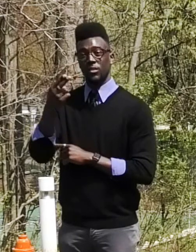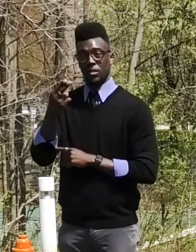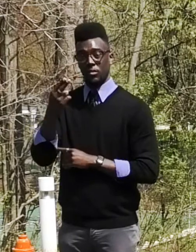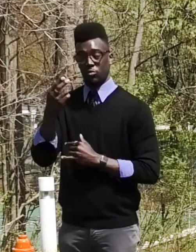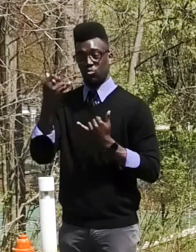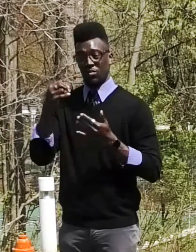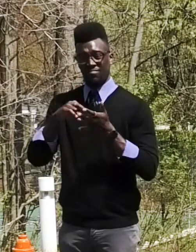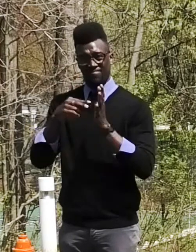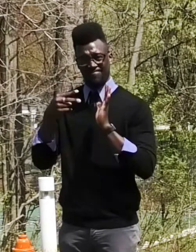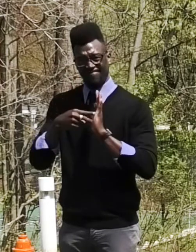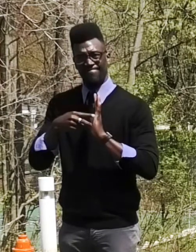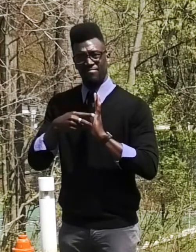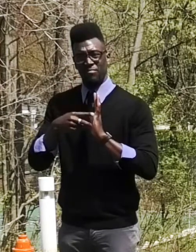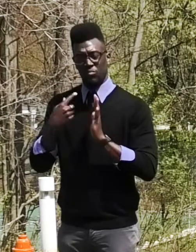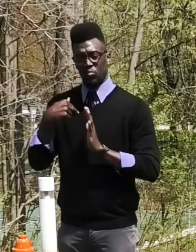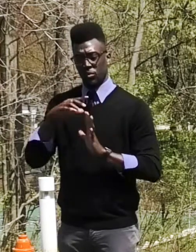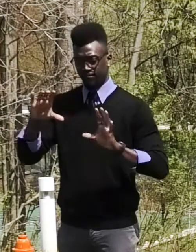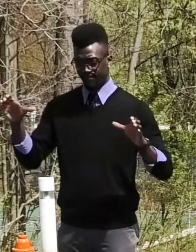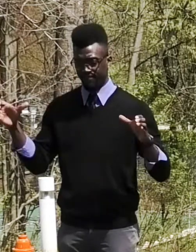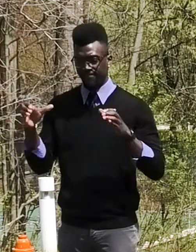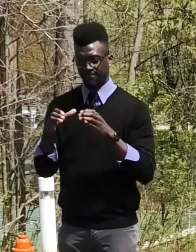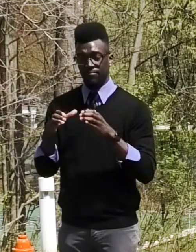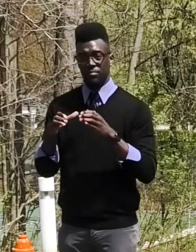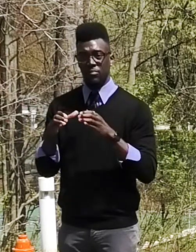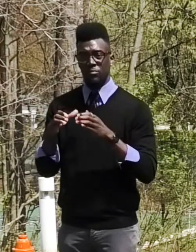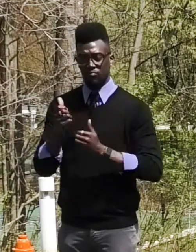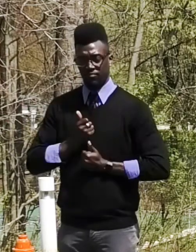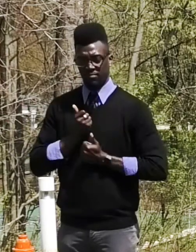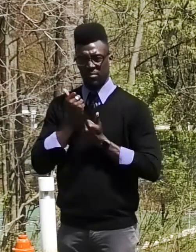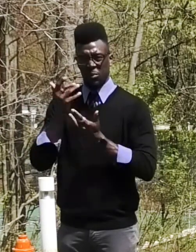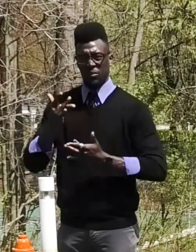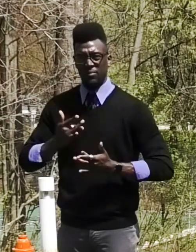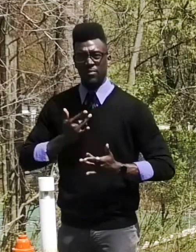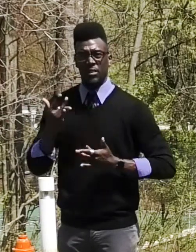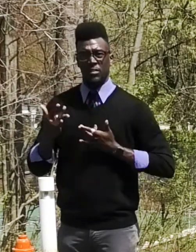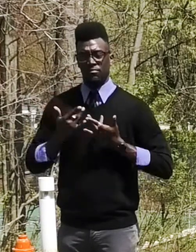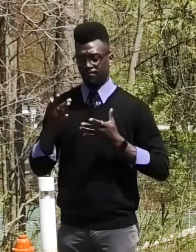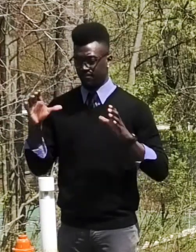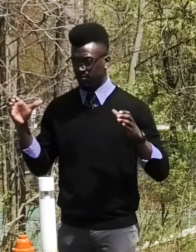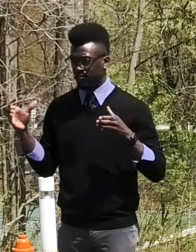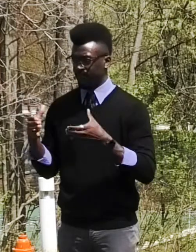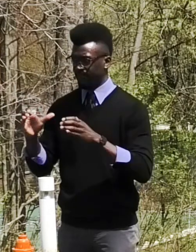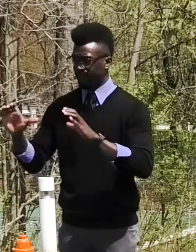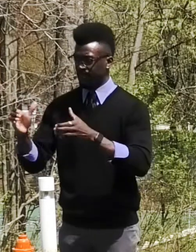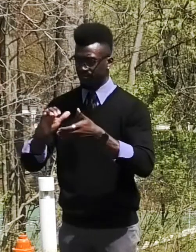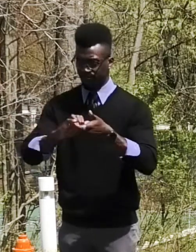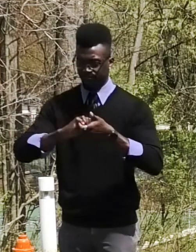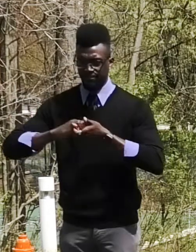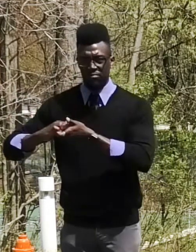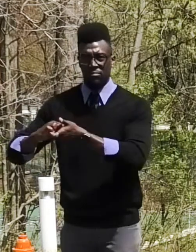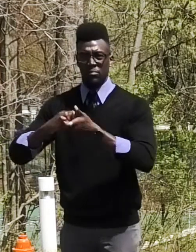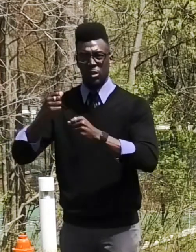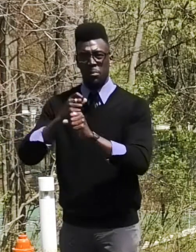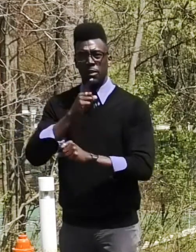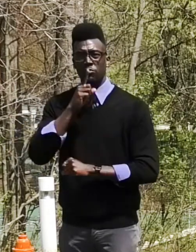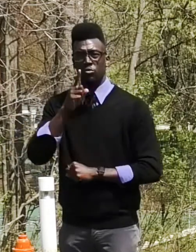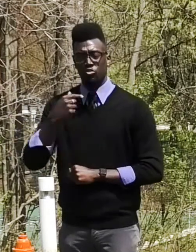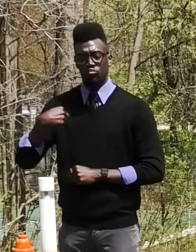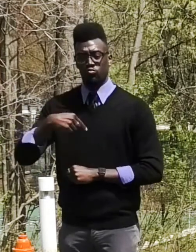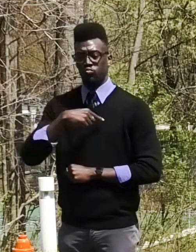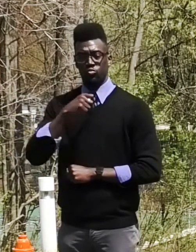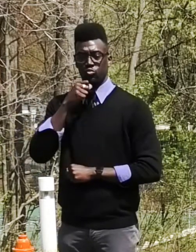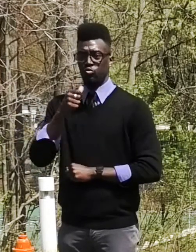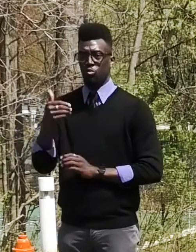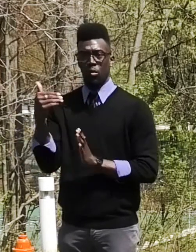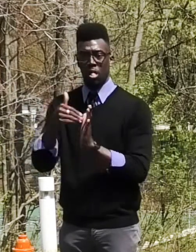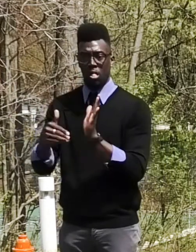supposed to be coming together, expressing our feeling, and joining in with all groups to make sure that we do not repeat